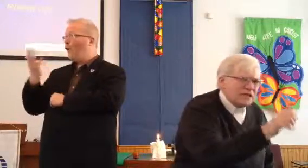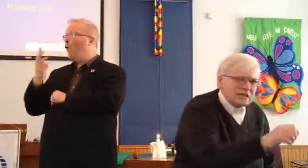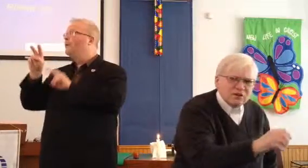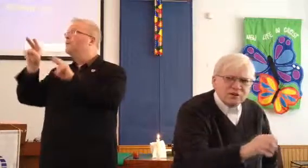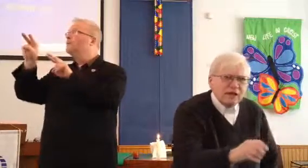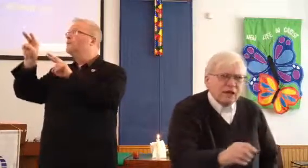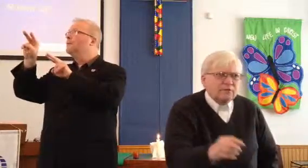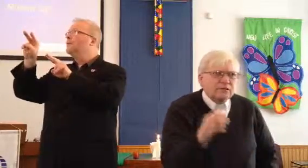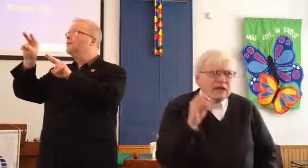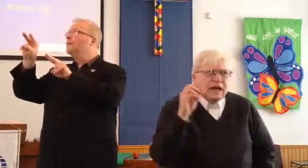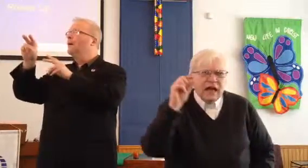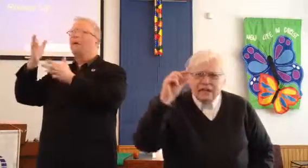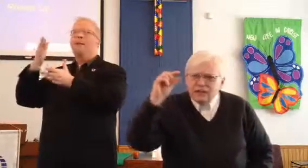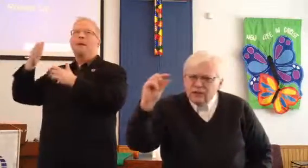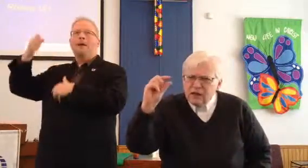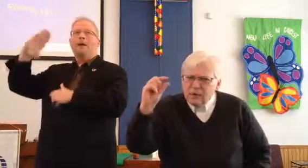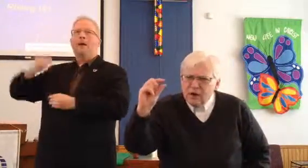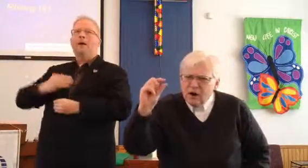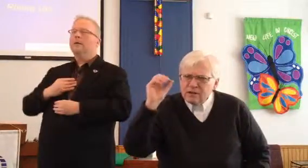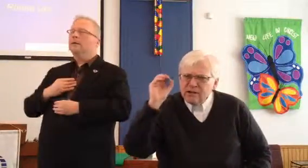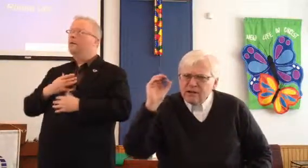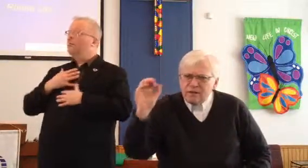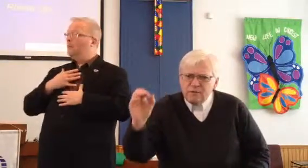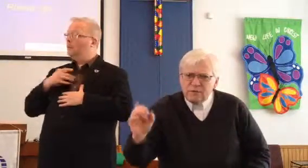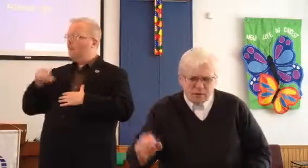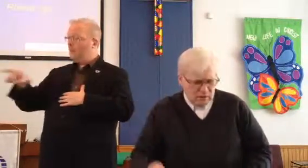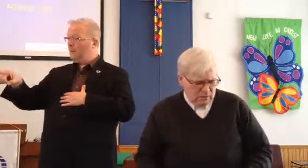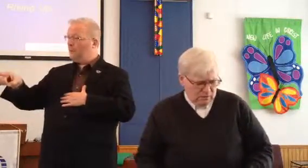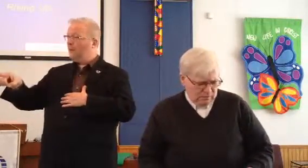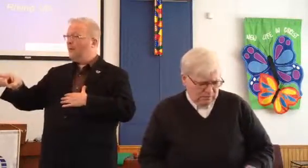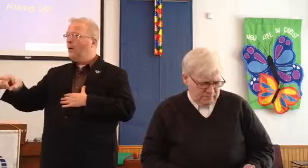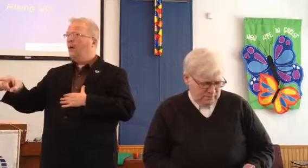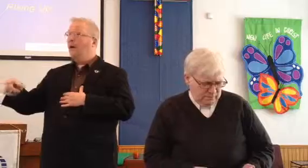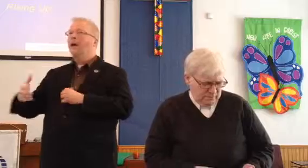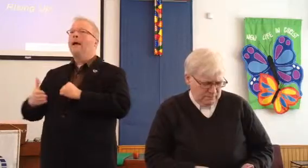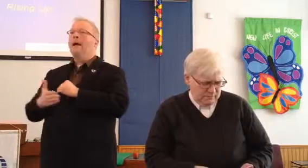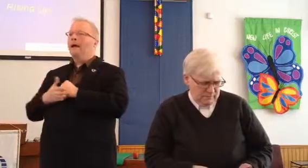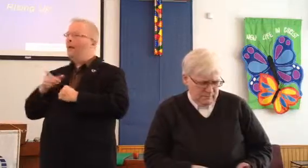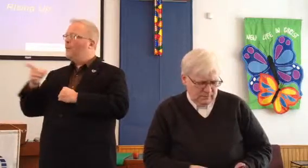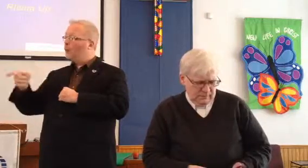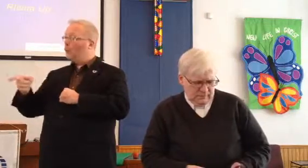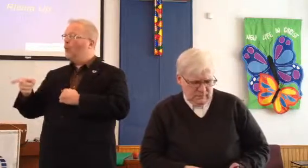we can see ourselves as a little part of the miracle.